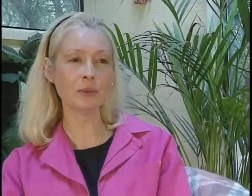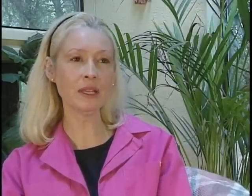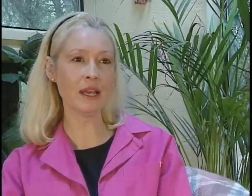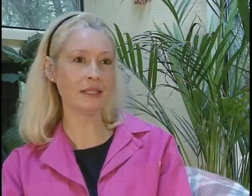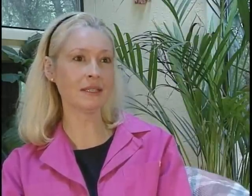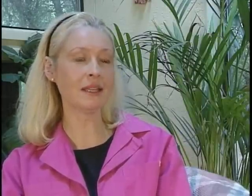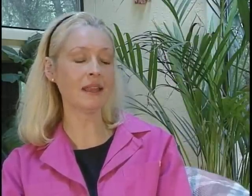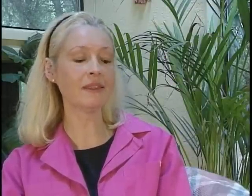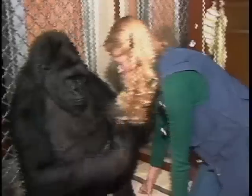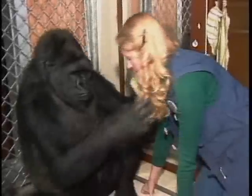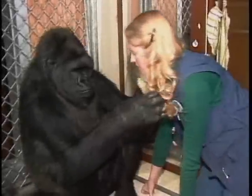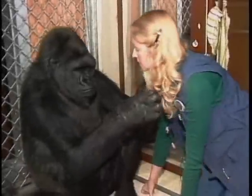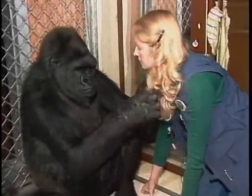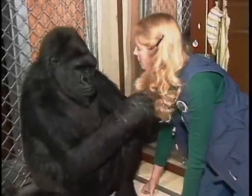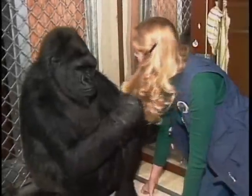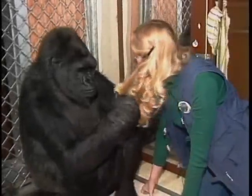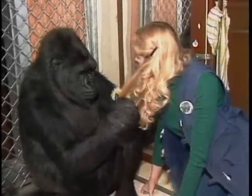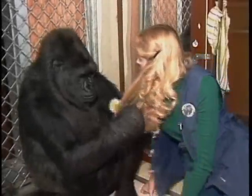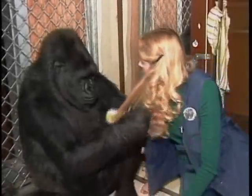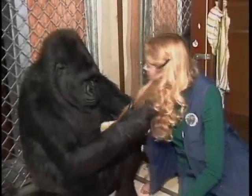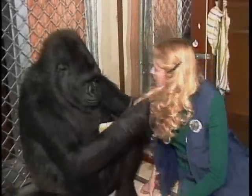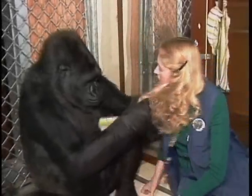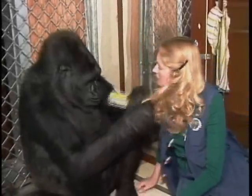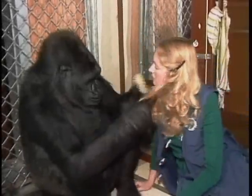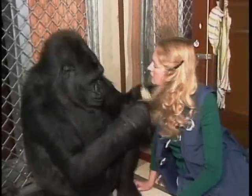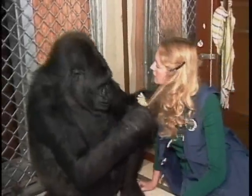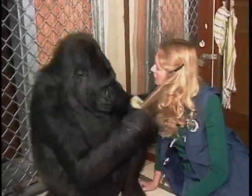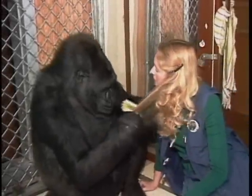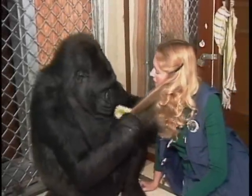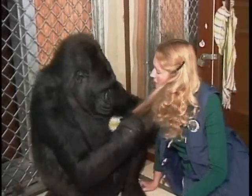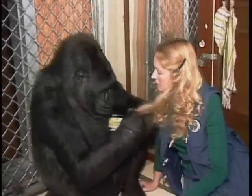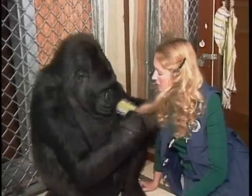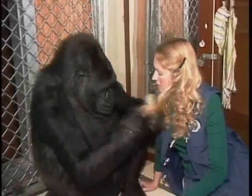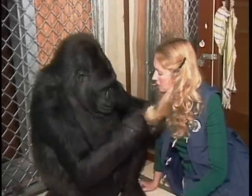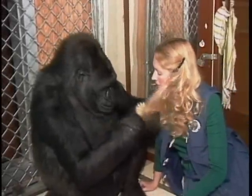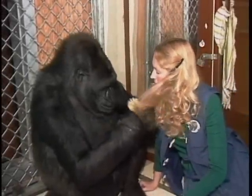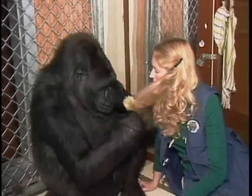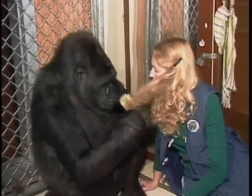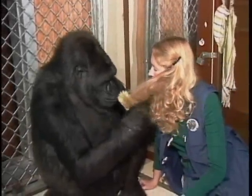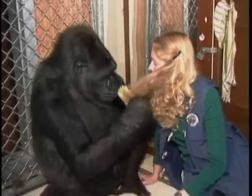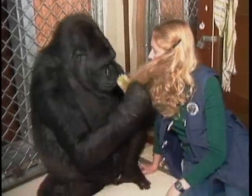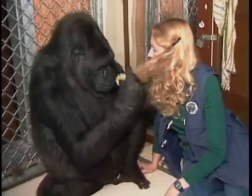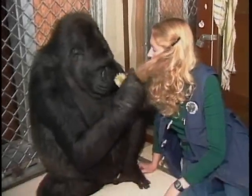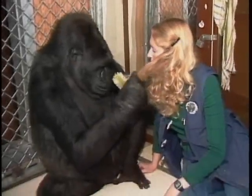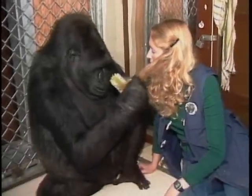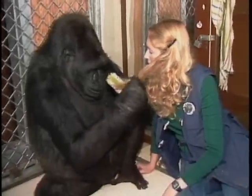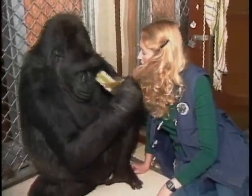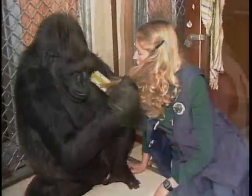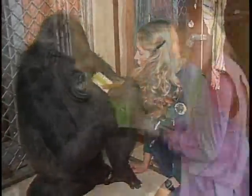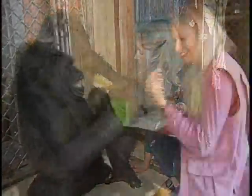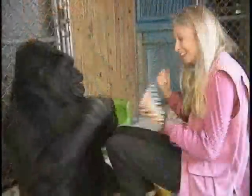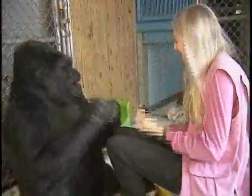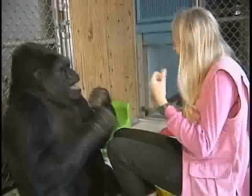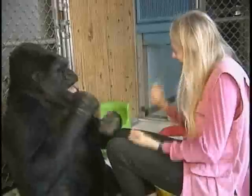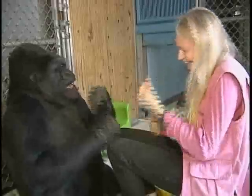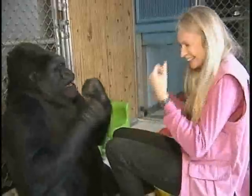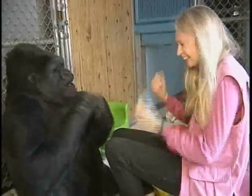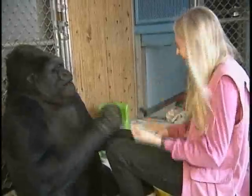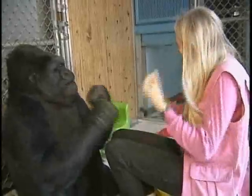realize is that there was an obligation and a bond that I could not ignore. And an